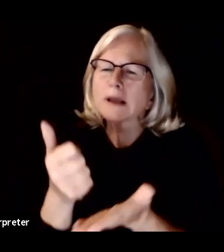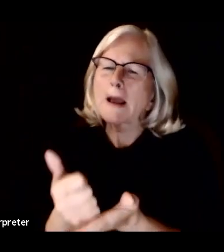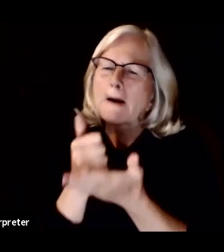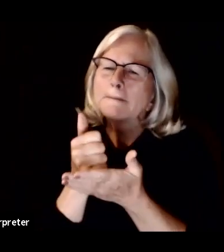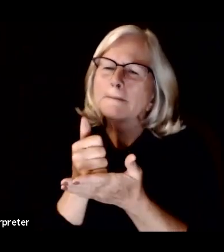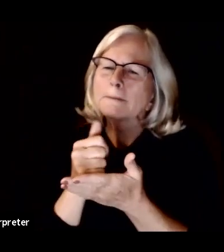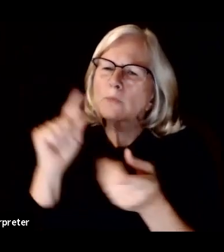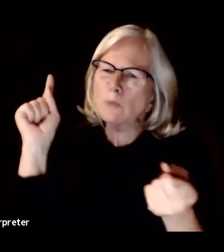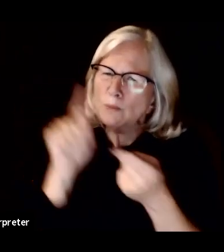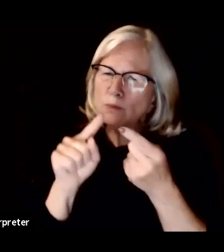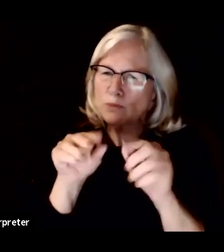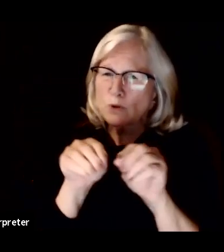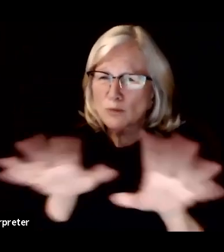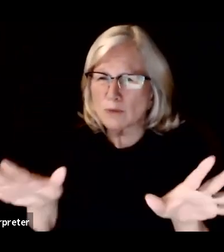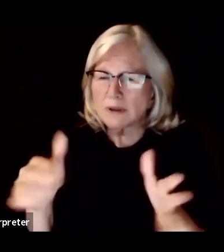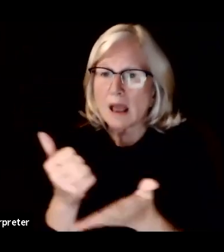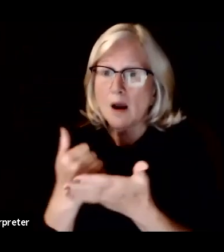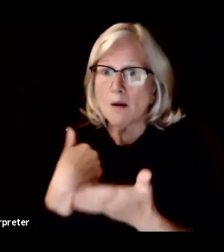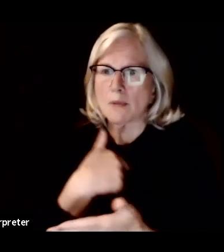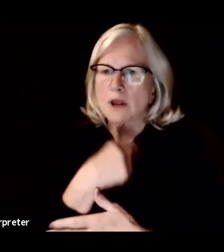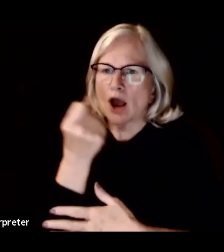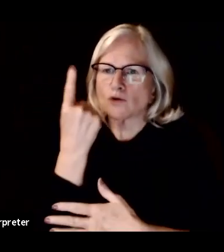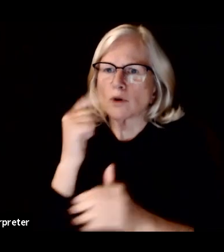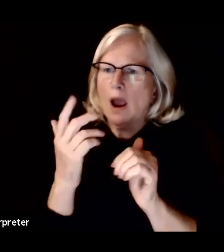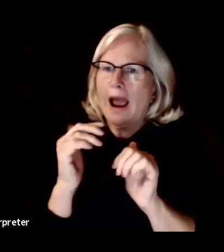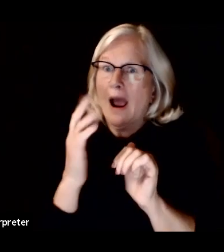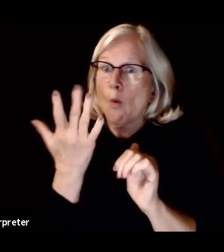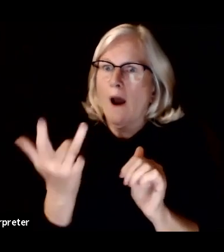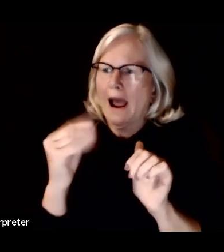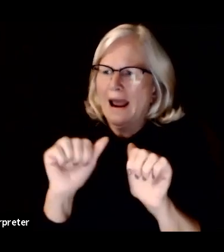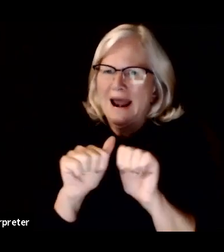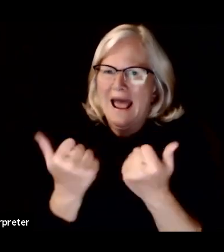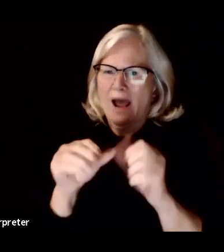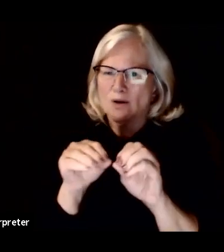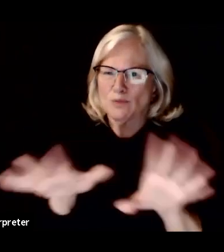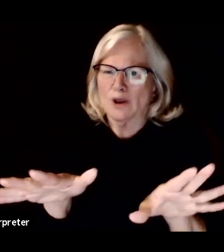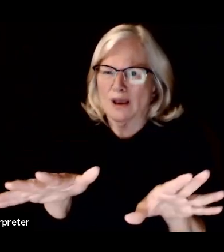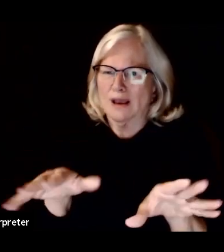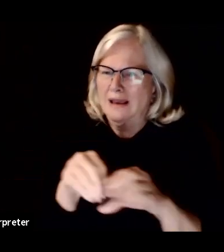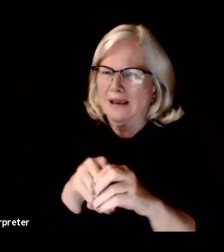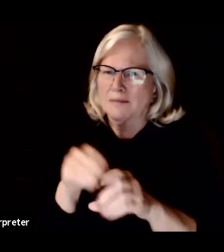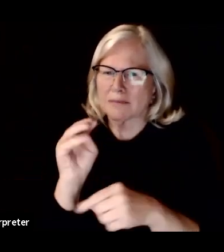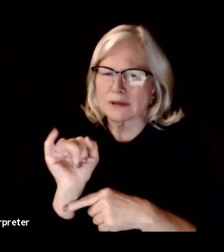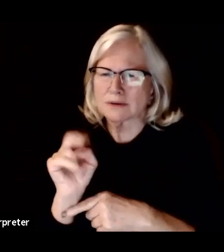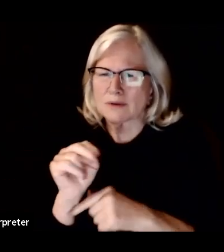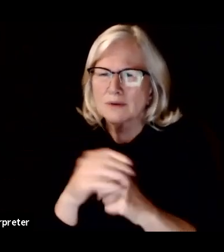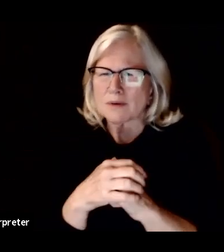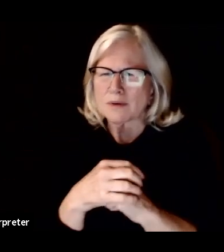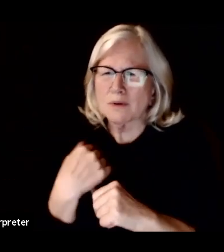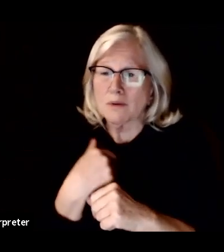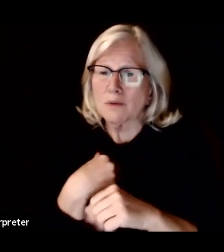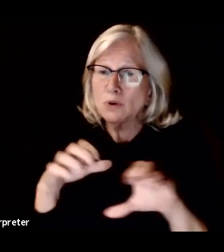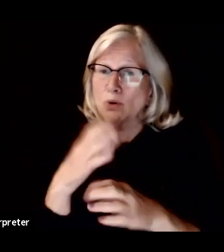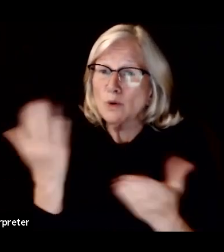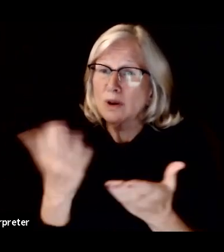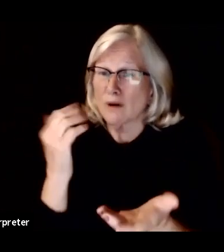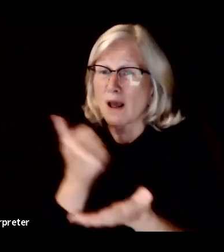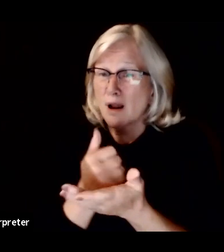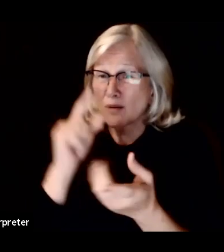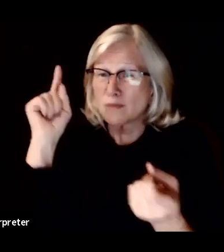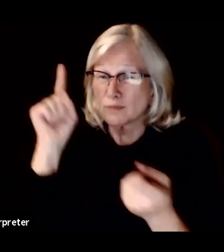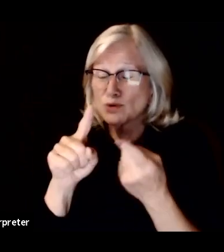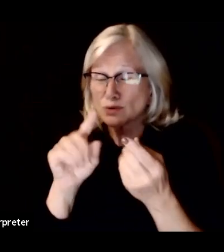state and the actions we can take to slow the spread. At this point, I would like to turn the